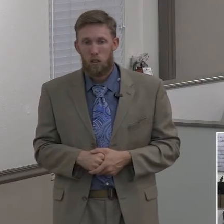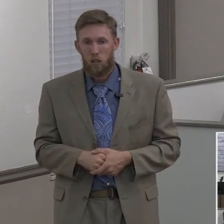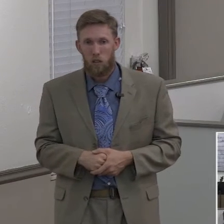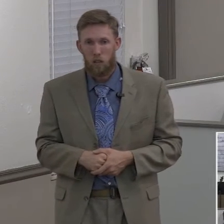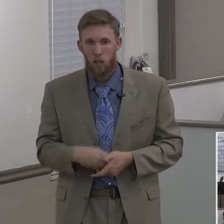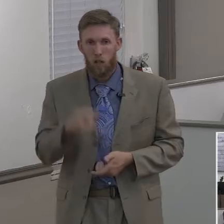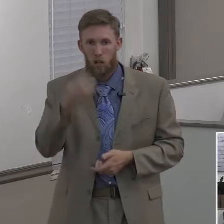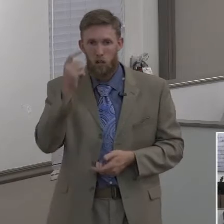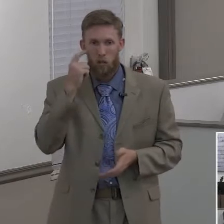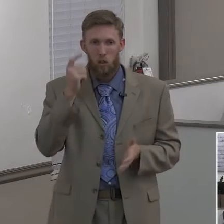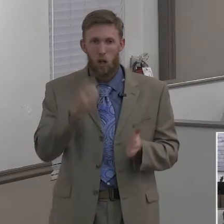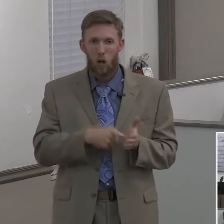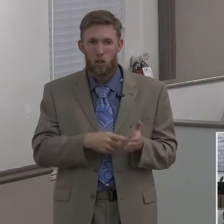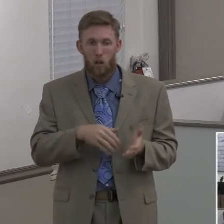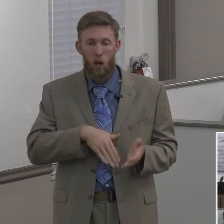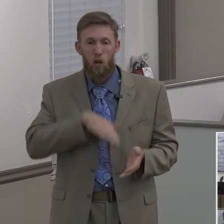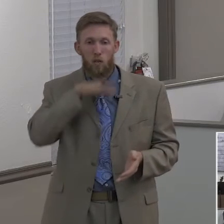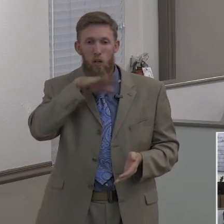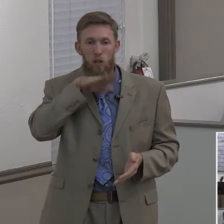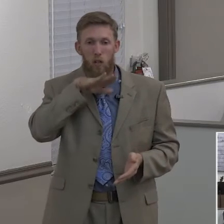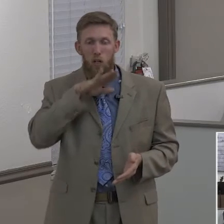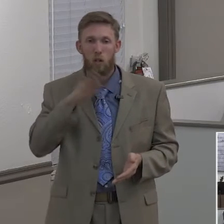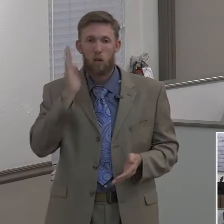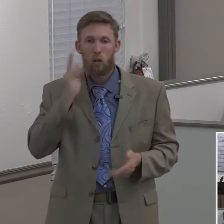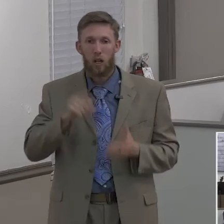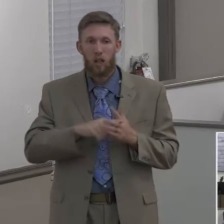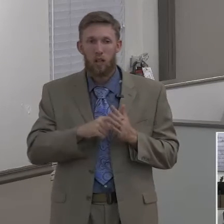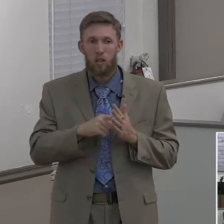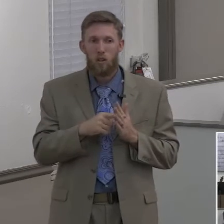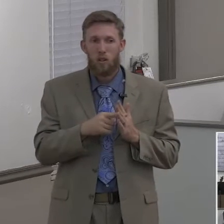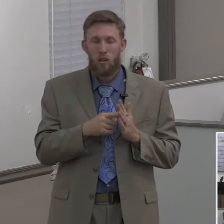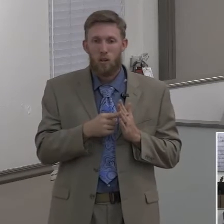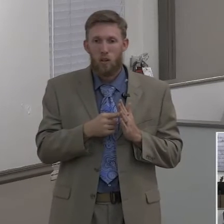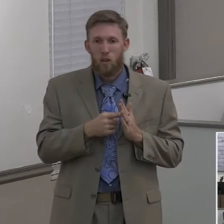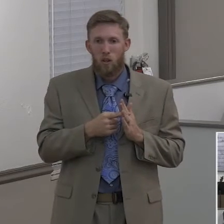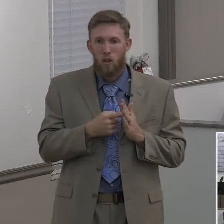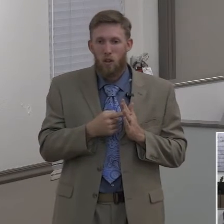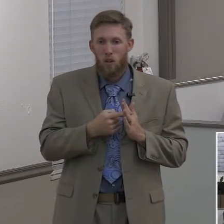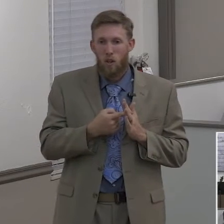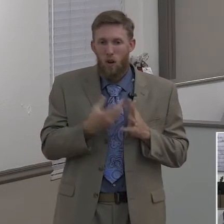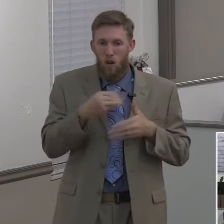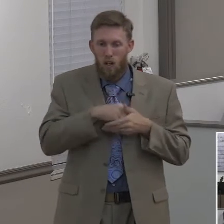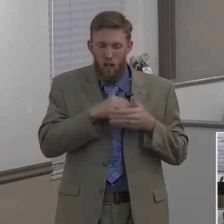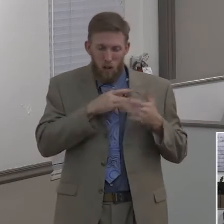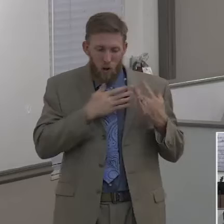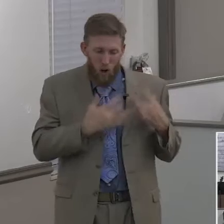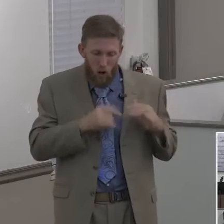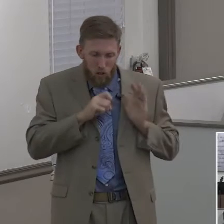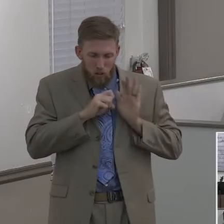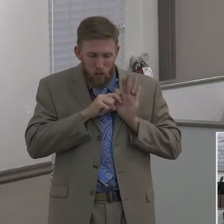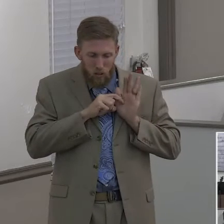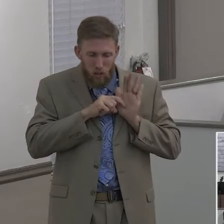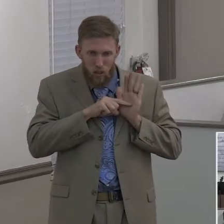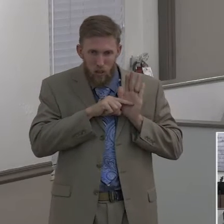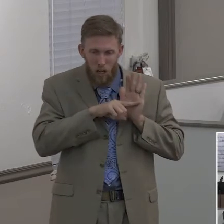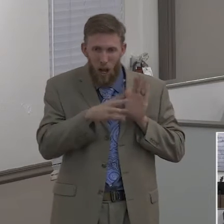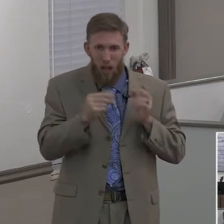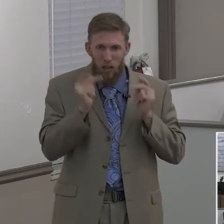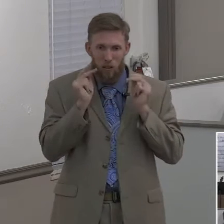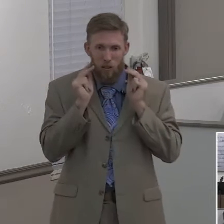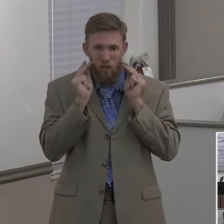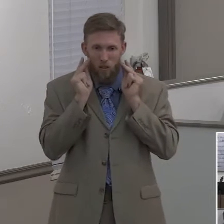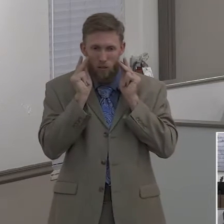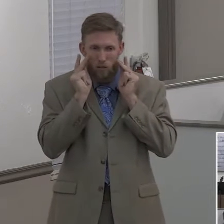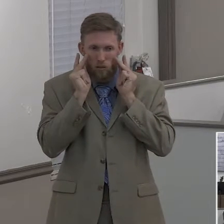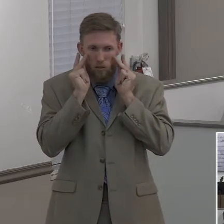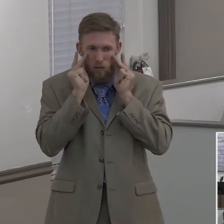Have you ever noticed when frustration starts to creep up the back of your neck and you're starting to get anxious and angry? Most of the